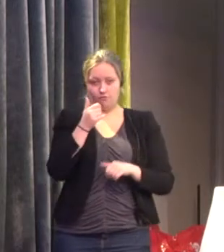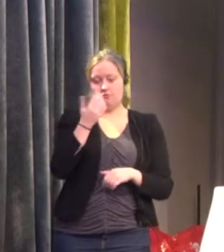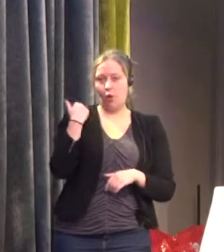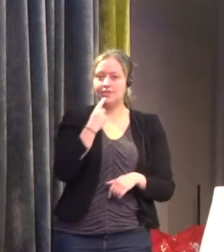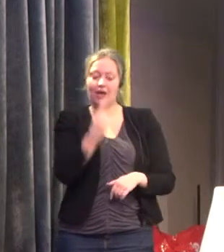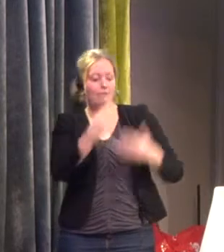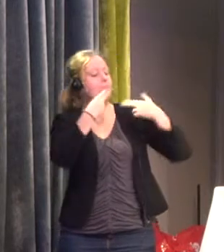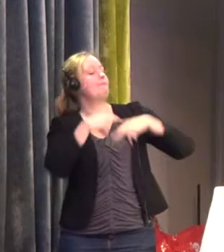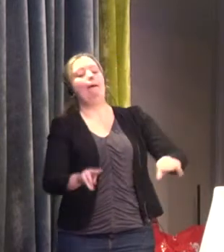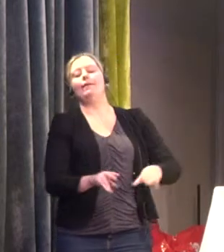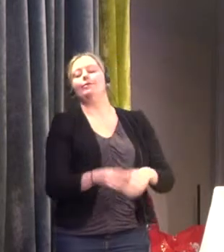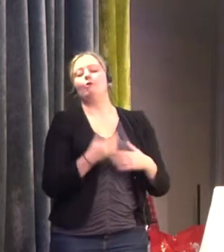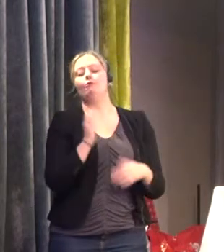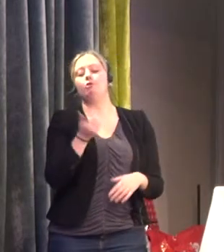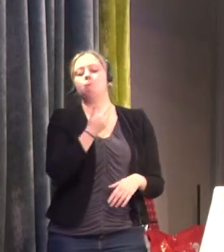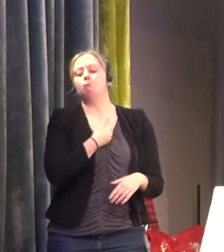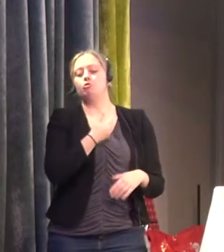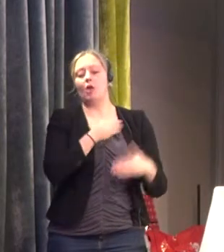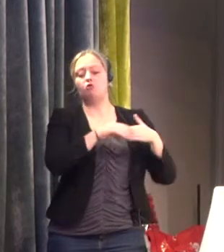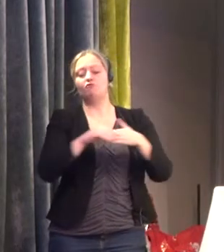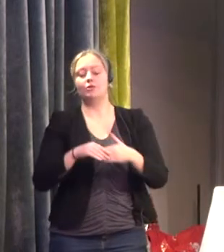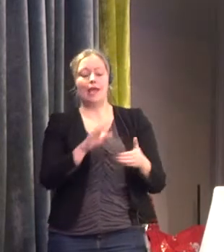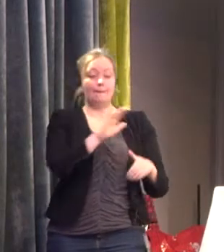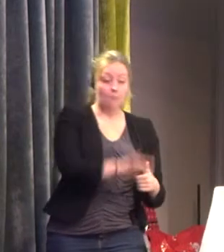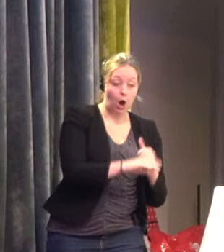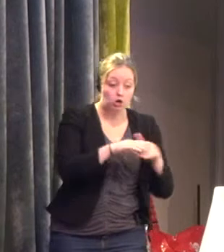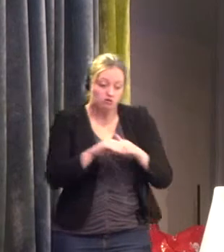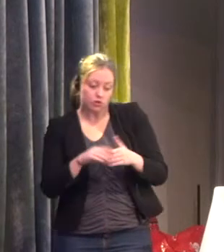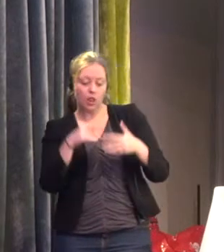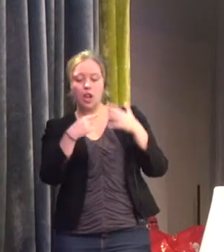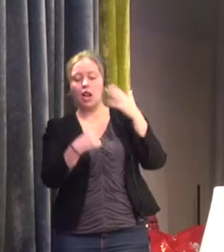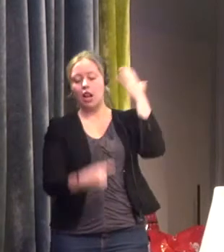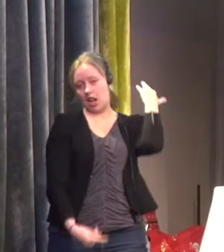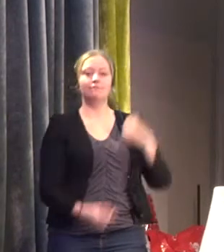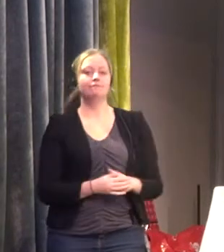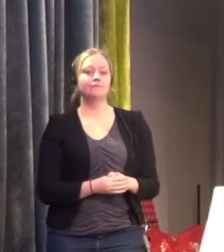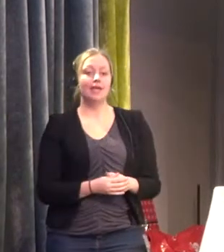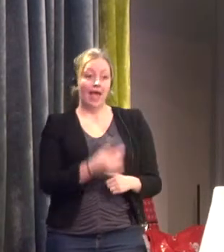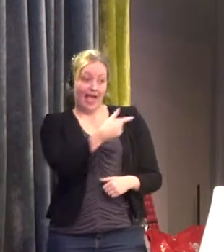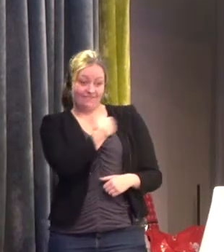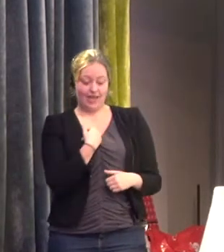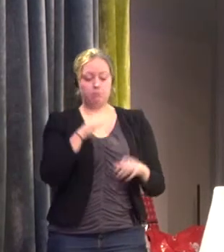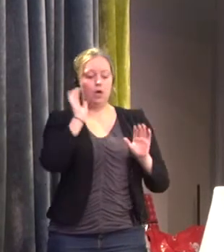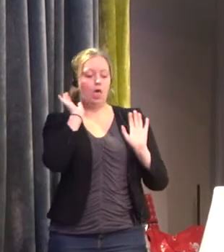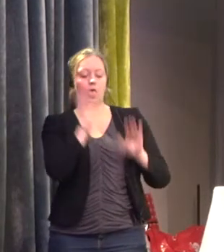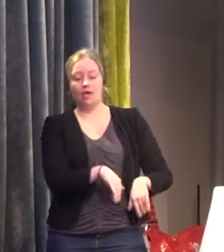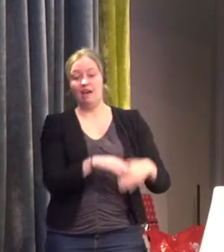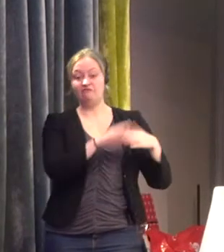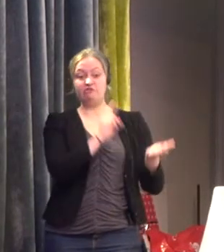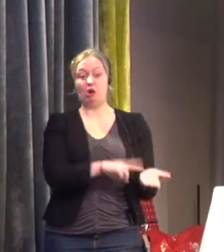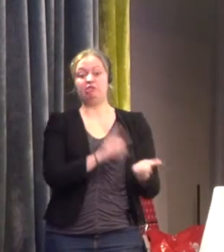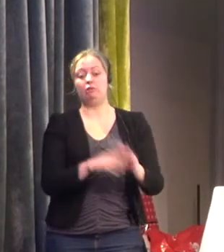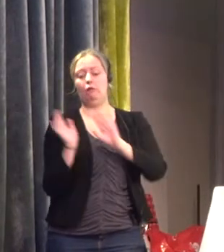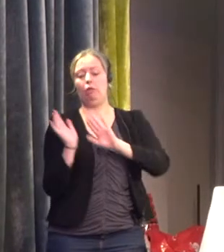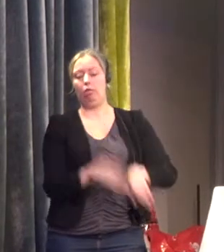treaty. We've got a children's treaty. We have others in our sights. We have treaty fatigue, as they said, but there are soft laws and